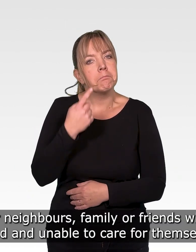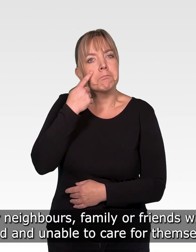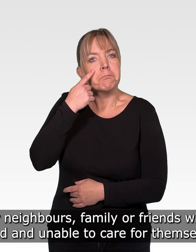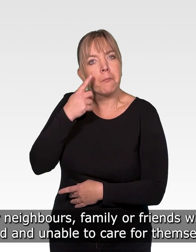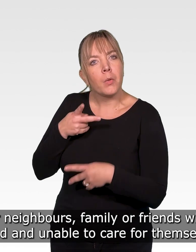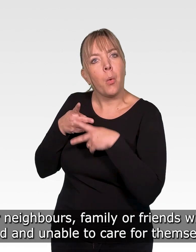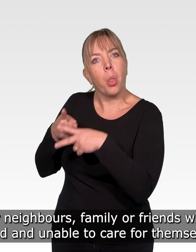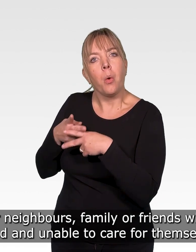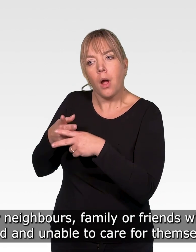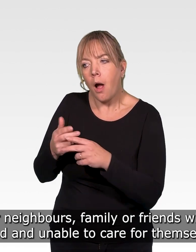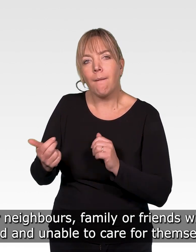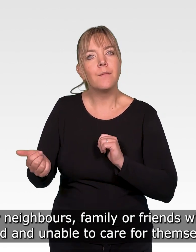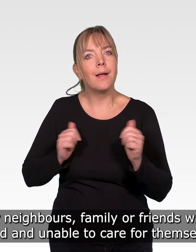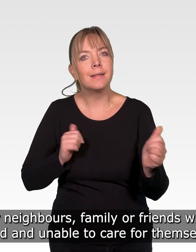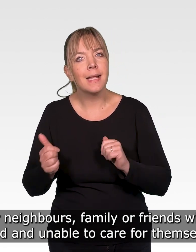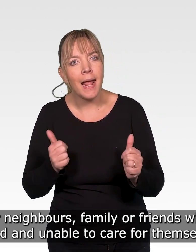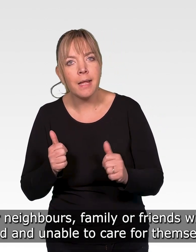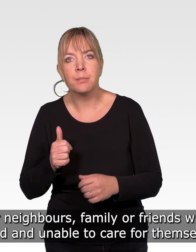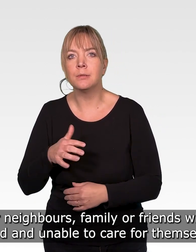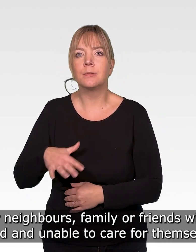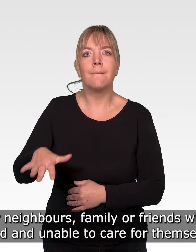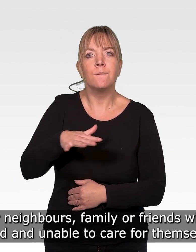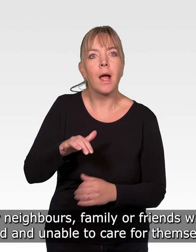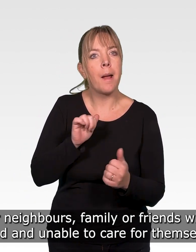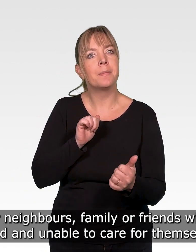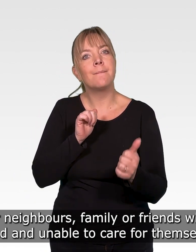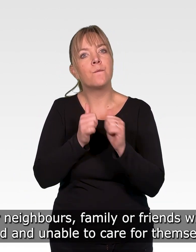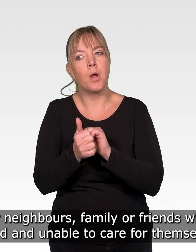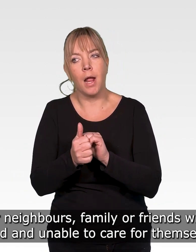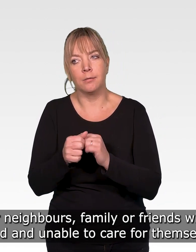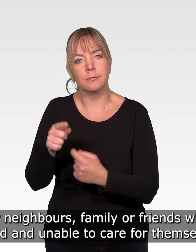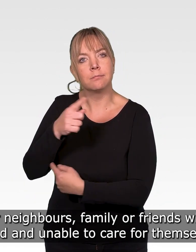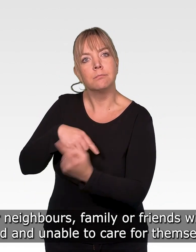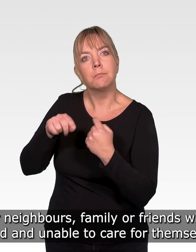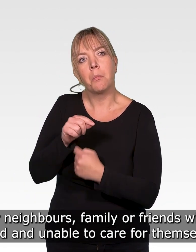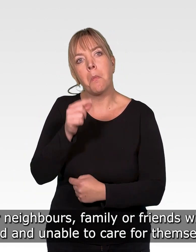Look out for neighbors, family, or friends who may be isolated and unable to care for